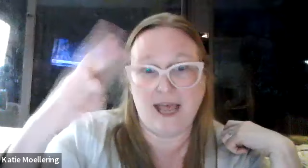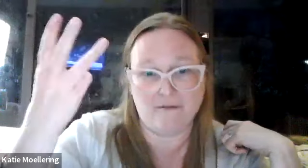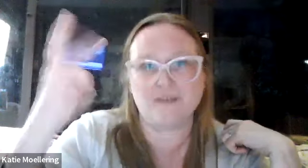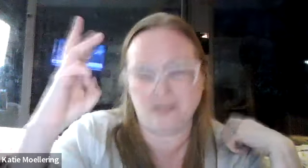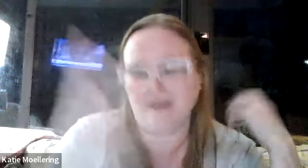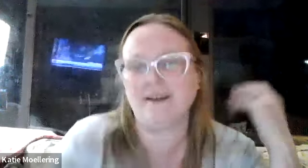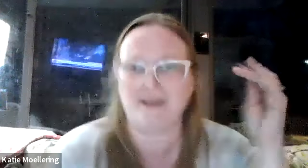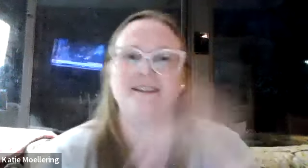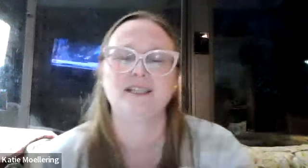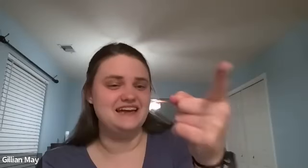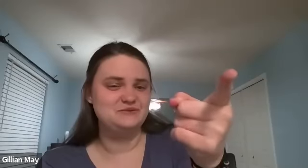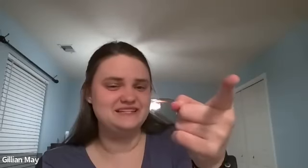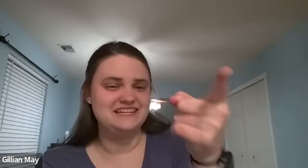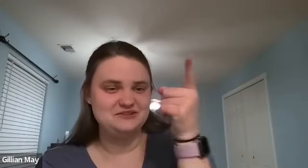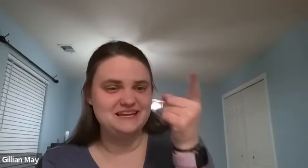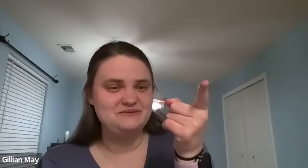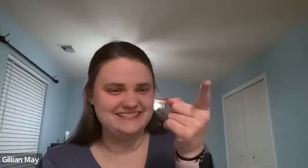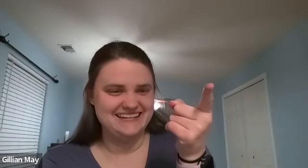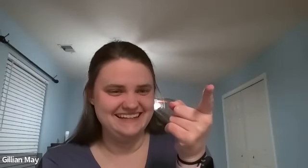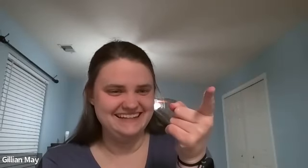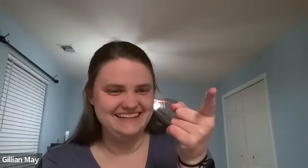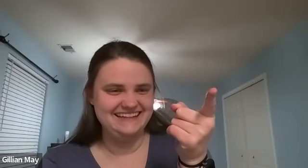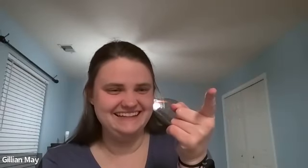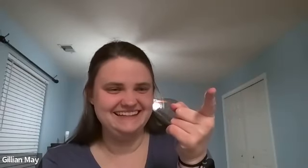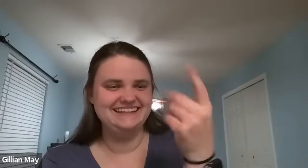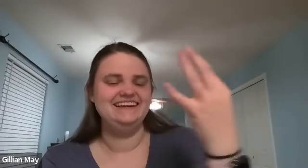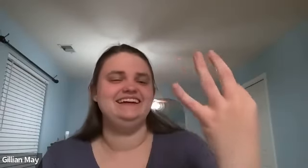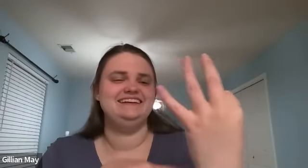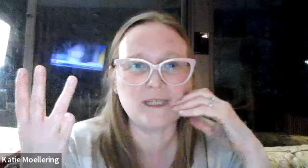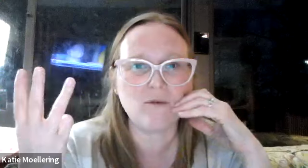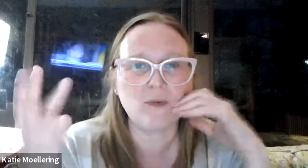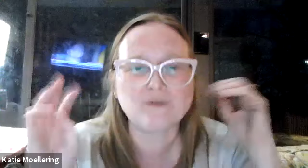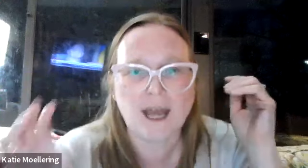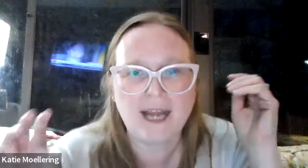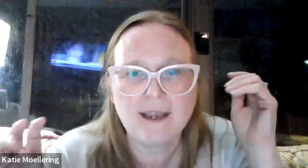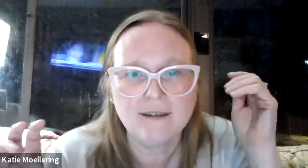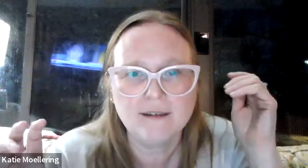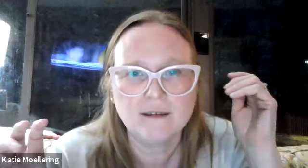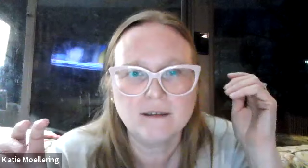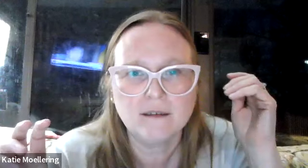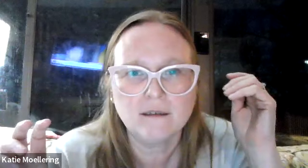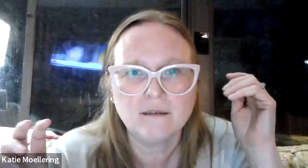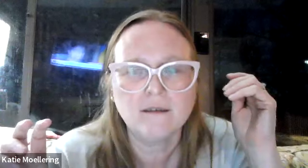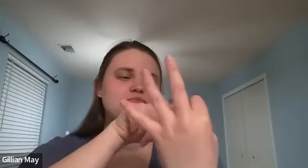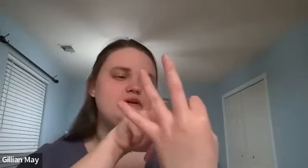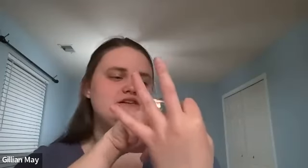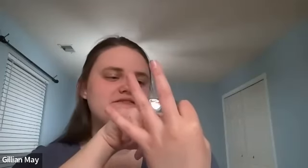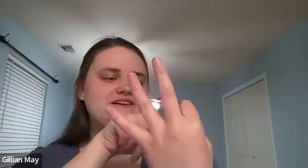F. Yeah. Well, that's okay. Wednesday. That's Wednesday. You signed Wednesday. Wait, this is Wednesday? What's Friday? Wednesday. So Friday is your pointer finger and